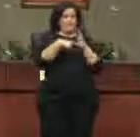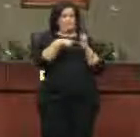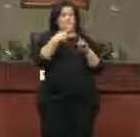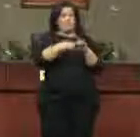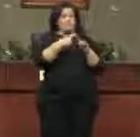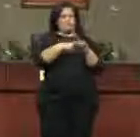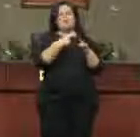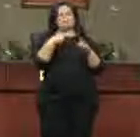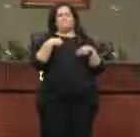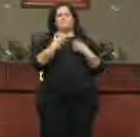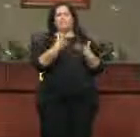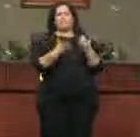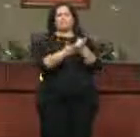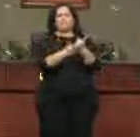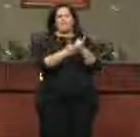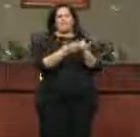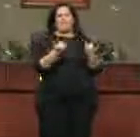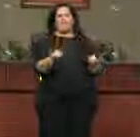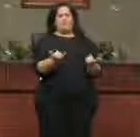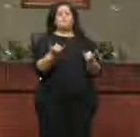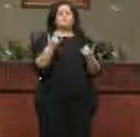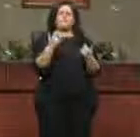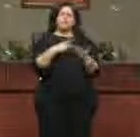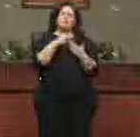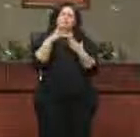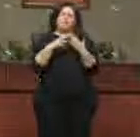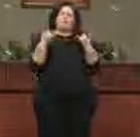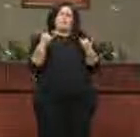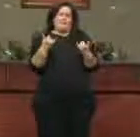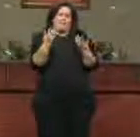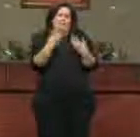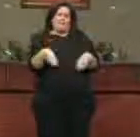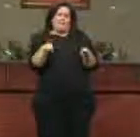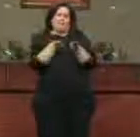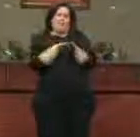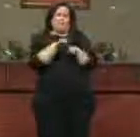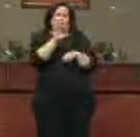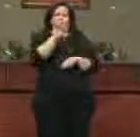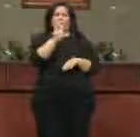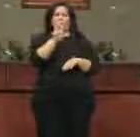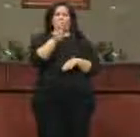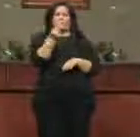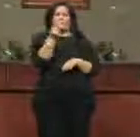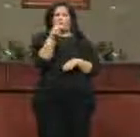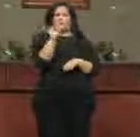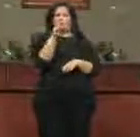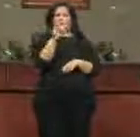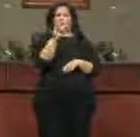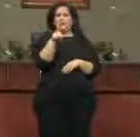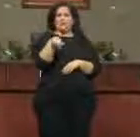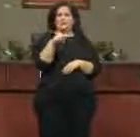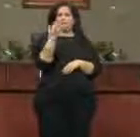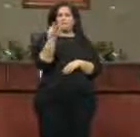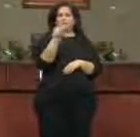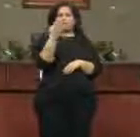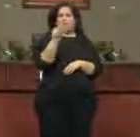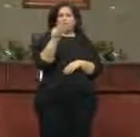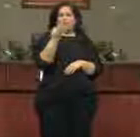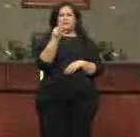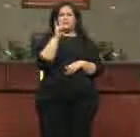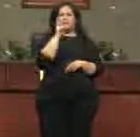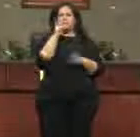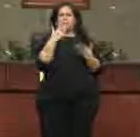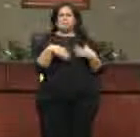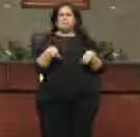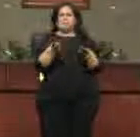the program as we currently know it on Friday, February the 19th. That's this coming Friday